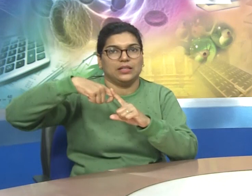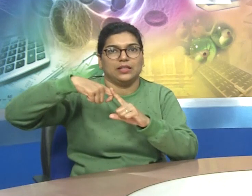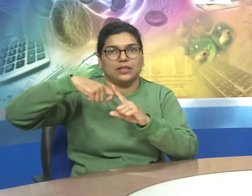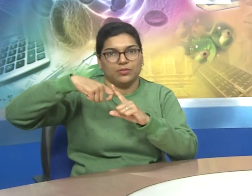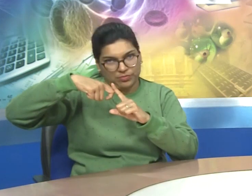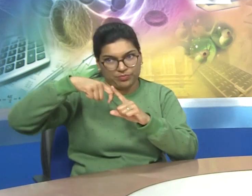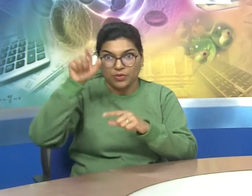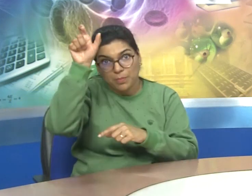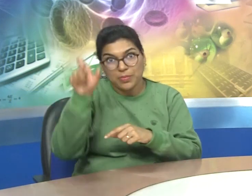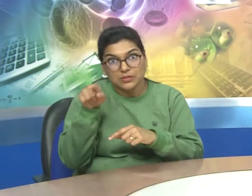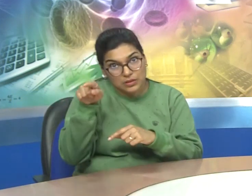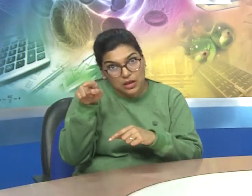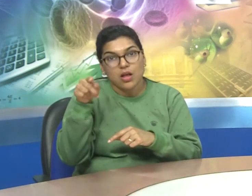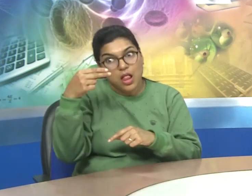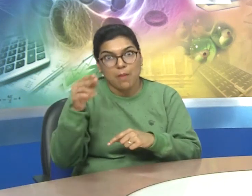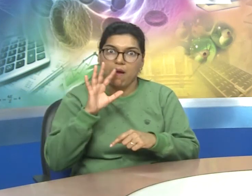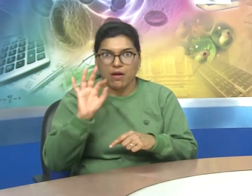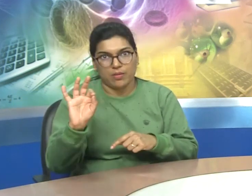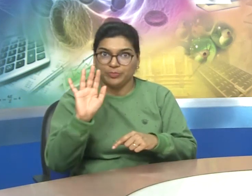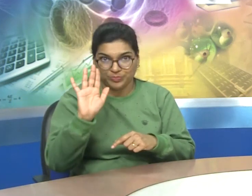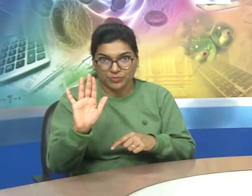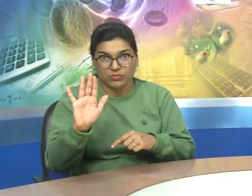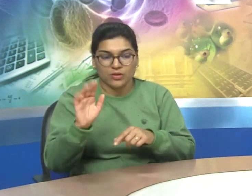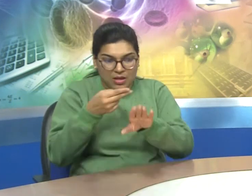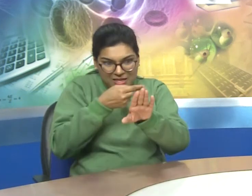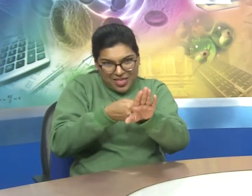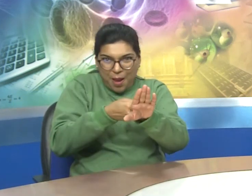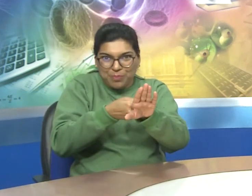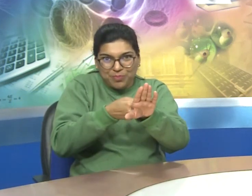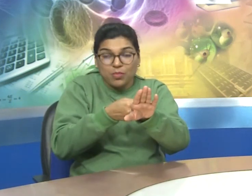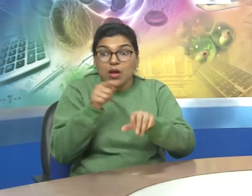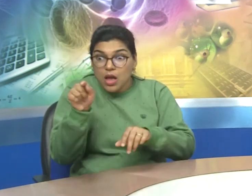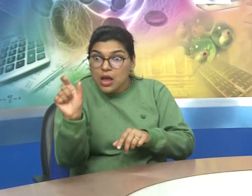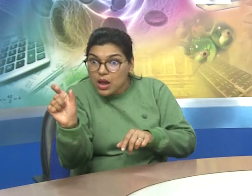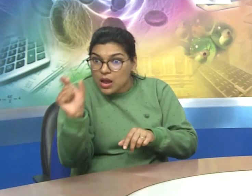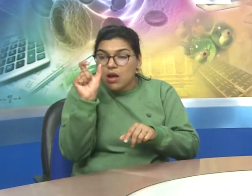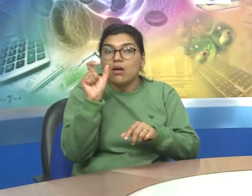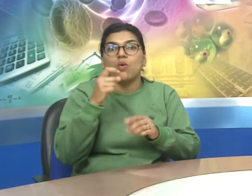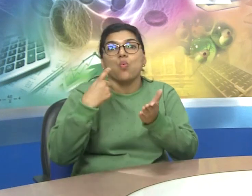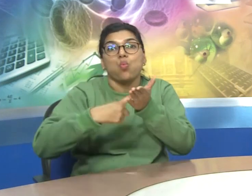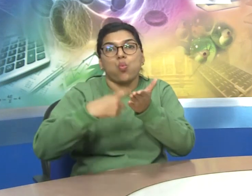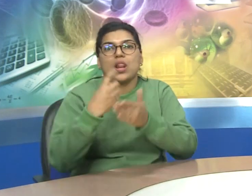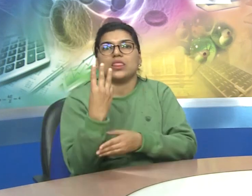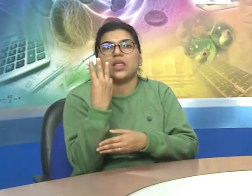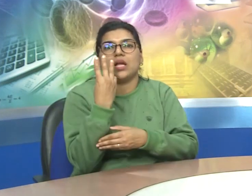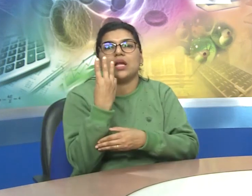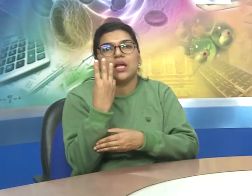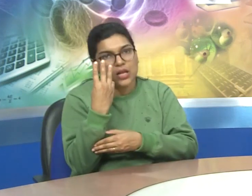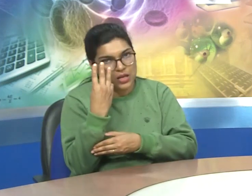P.V. Nayak. So we will take the 3 alphabets of the name Nayak, N-A-I. So that is